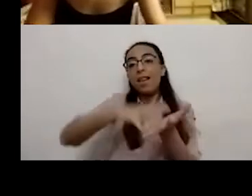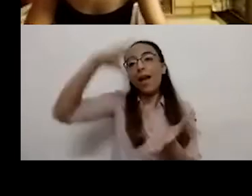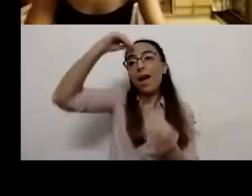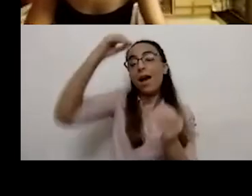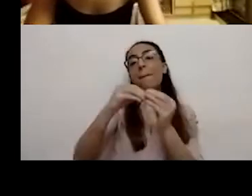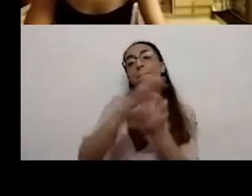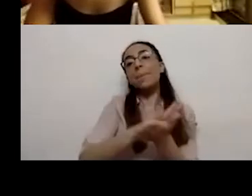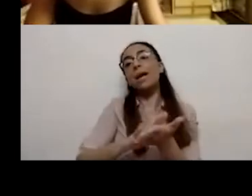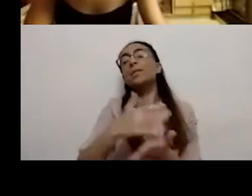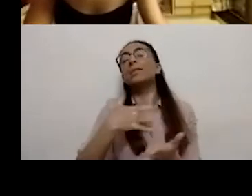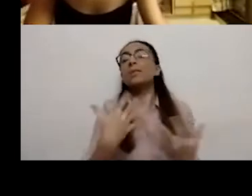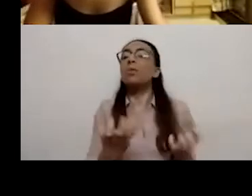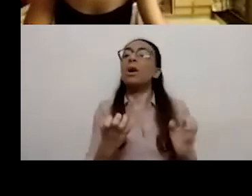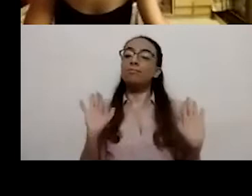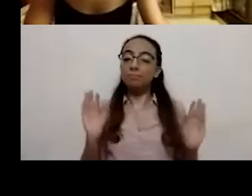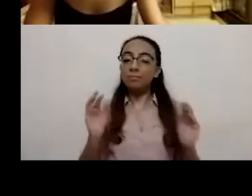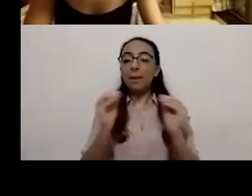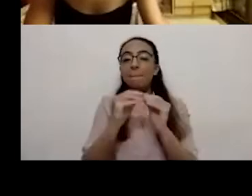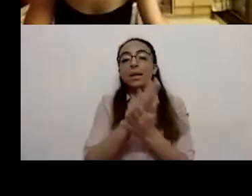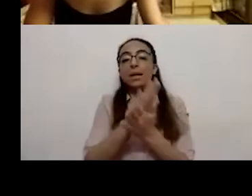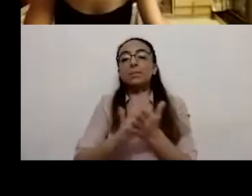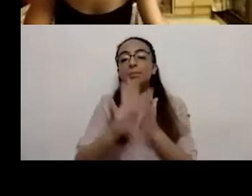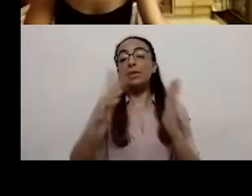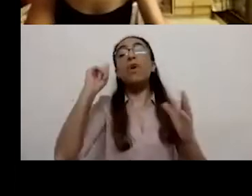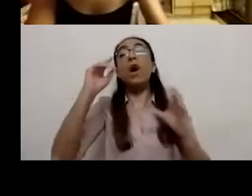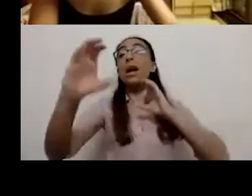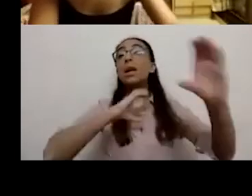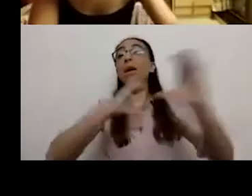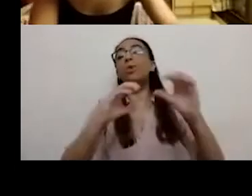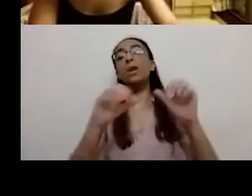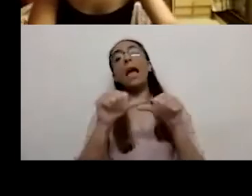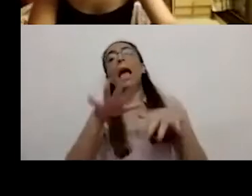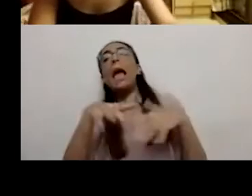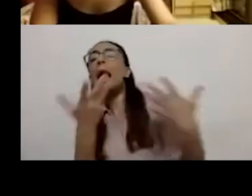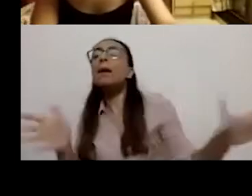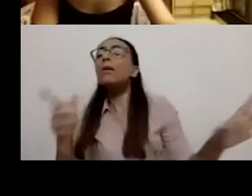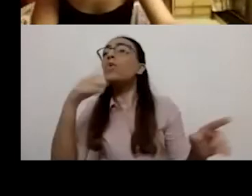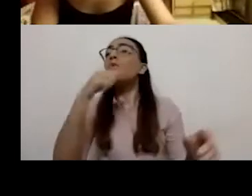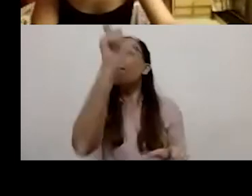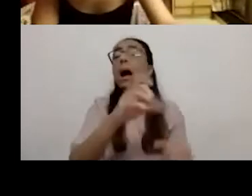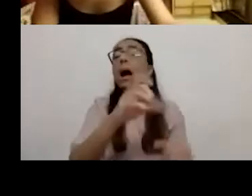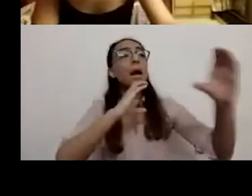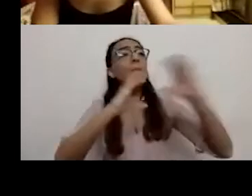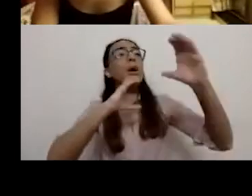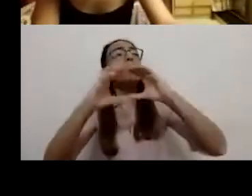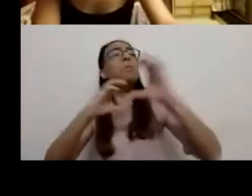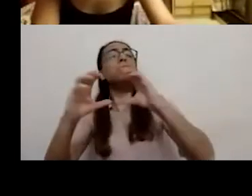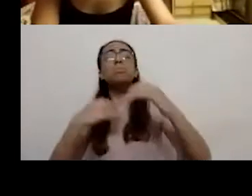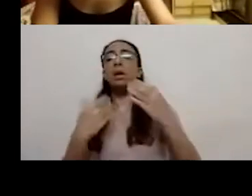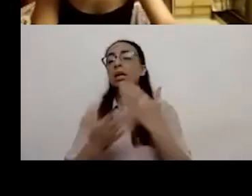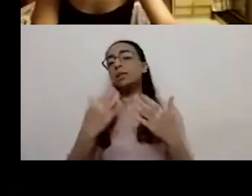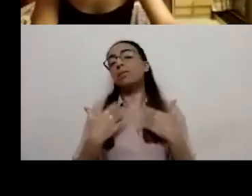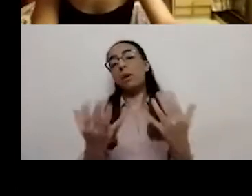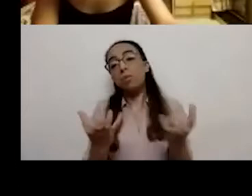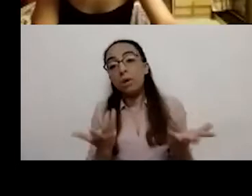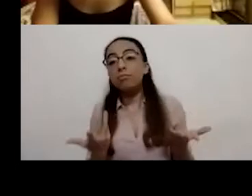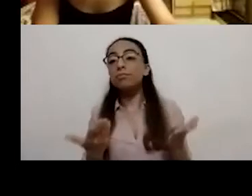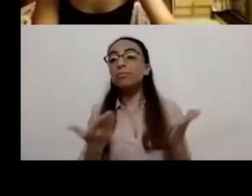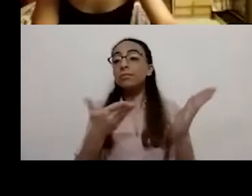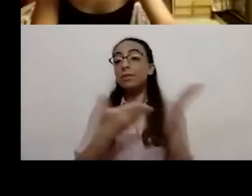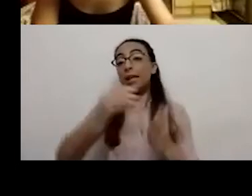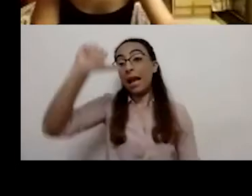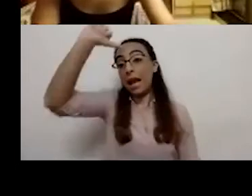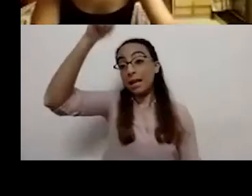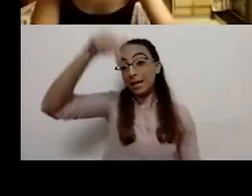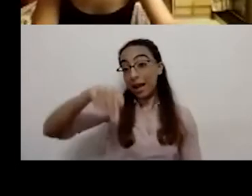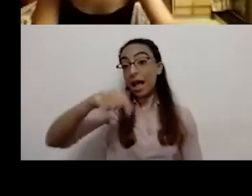could be nice. And definitely communicating with anyone on a different level, because I mean, at least this is indeed a different level,